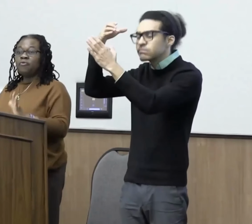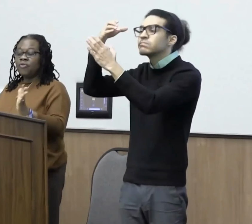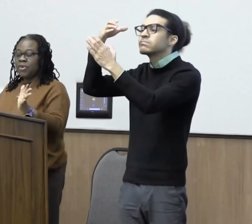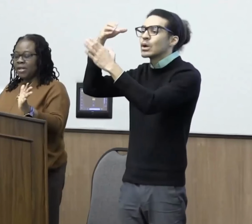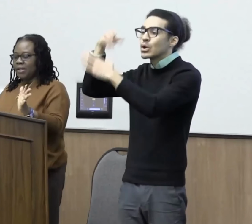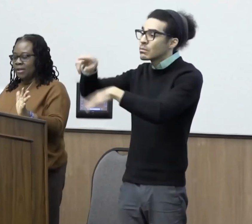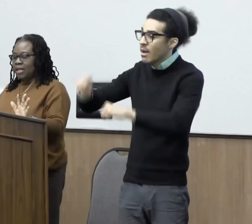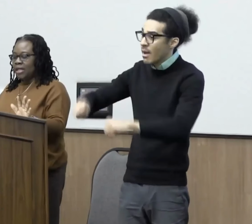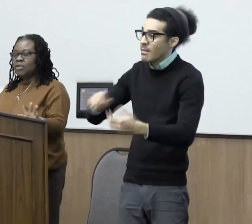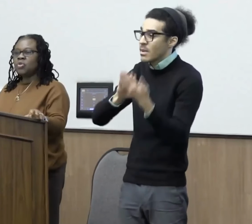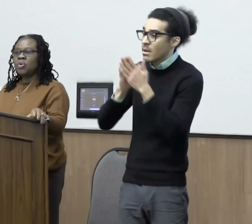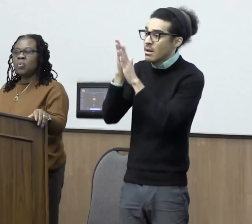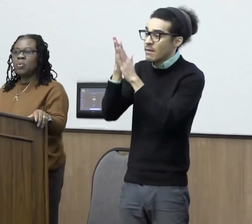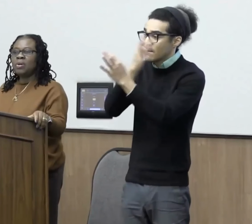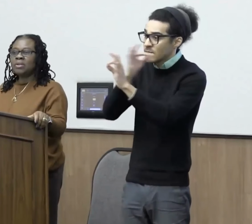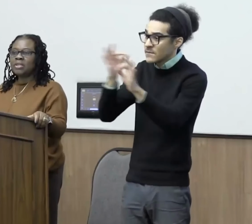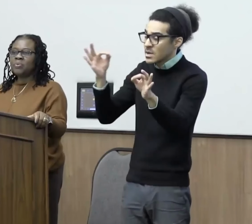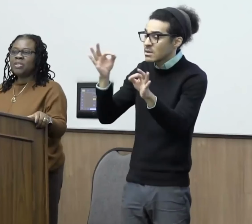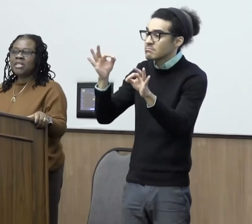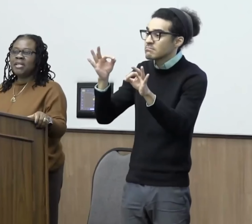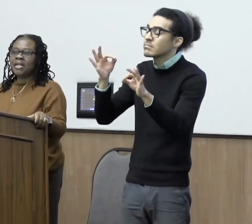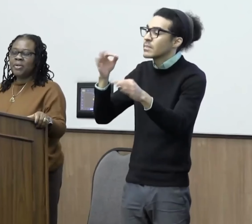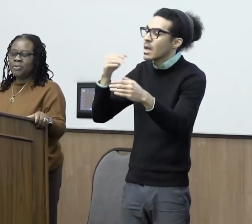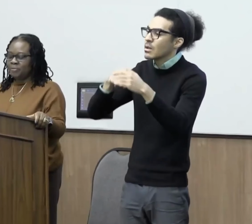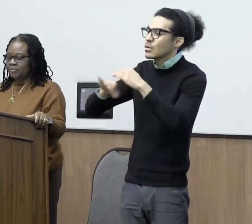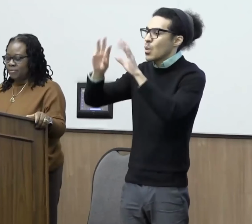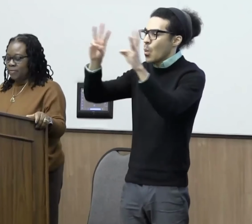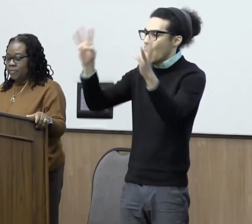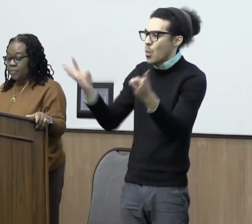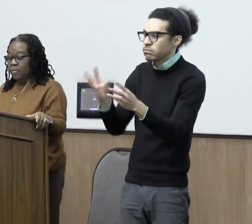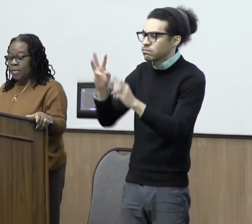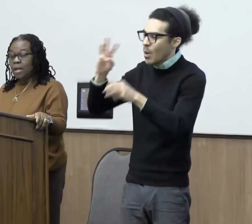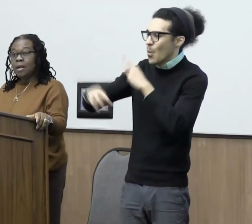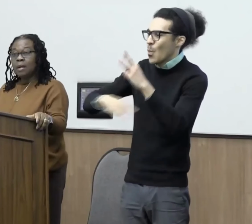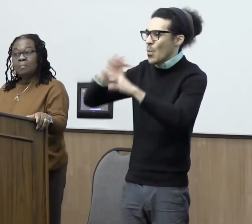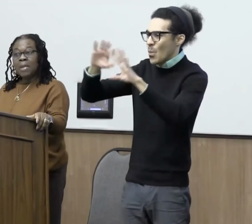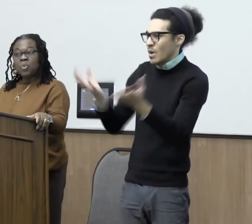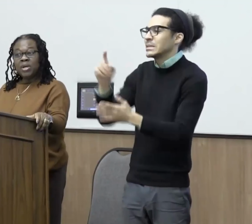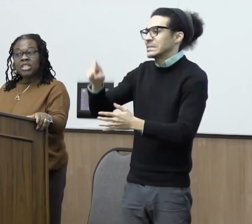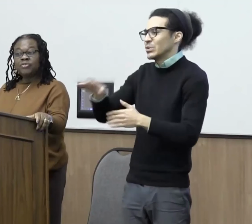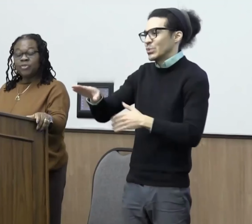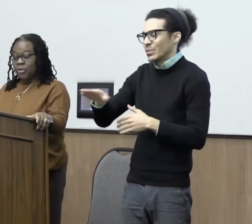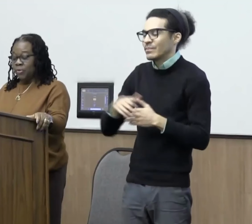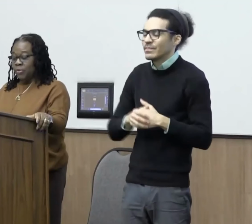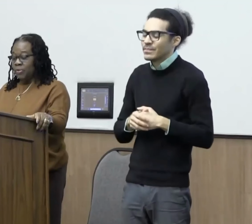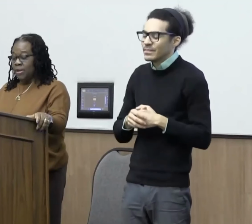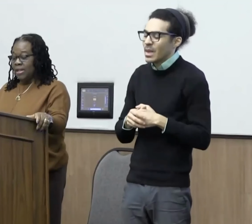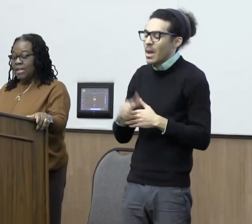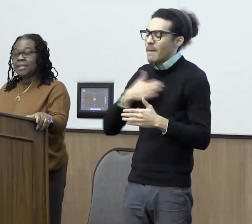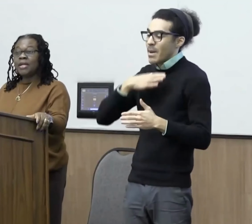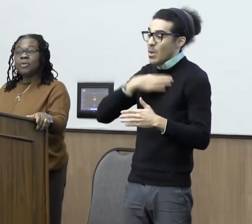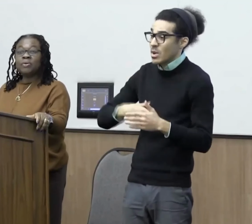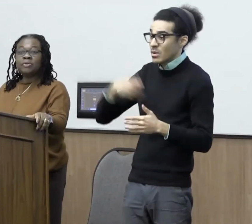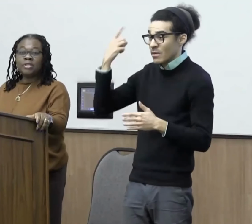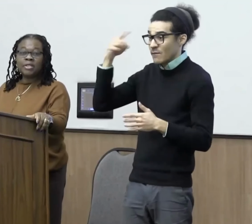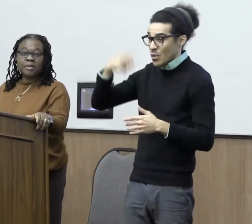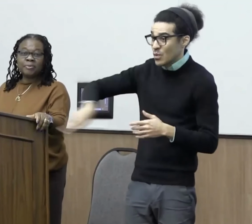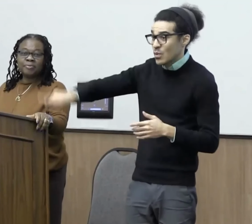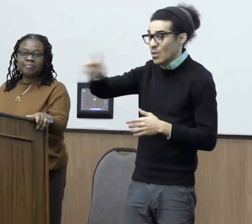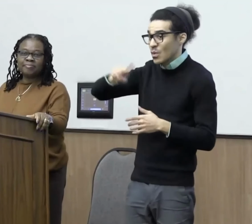walk free into a world which needed you. My wish for you is that